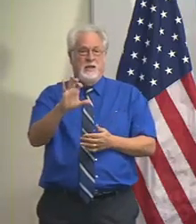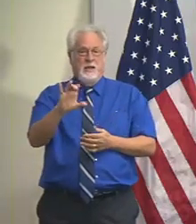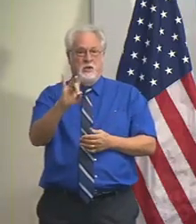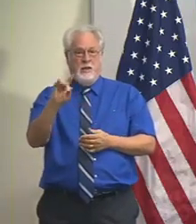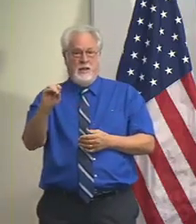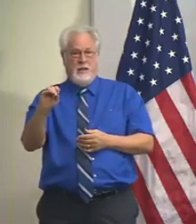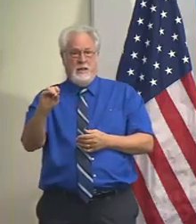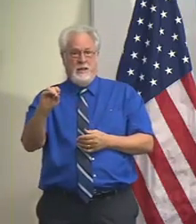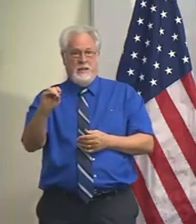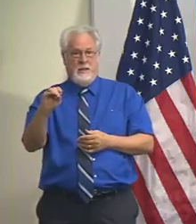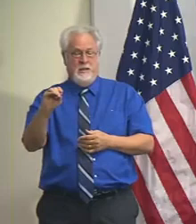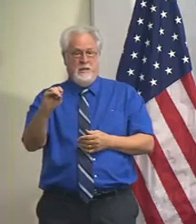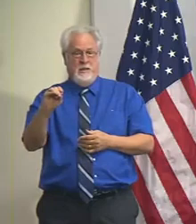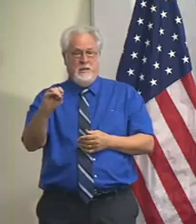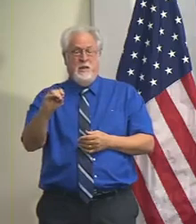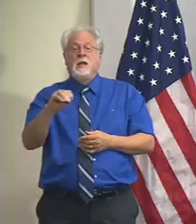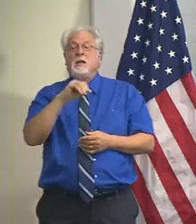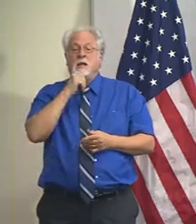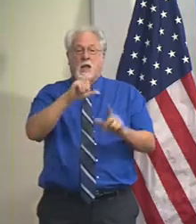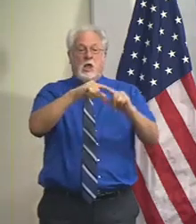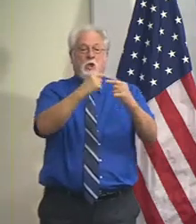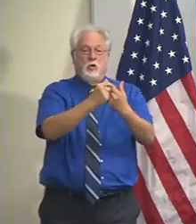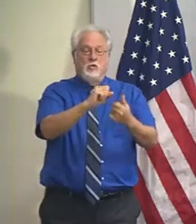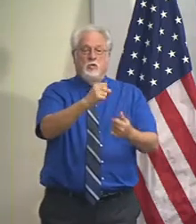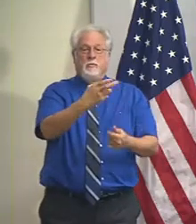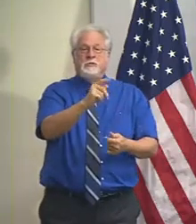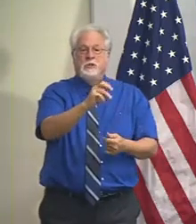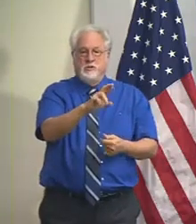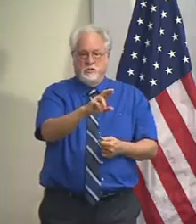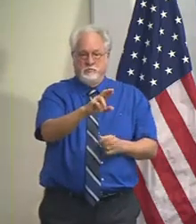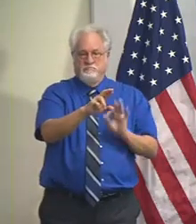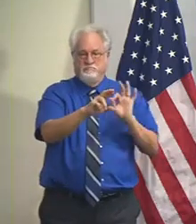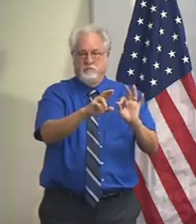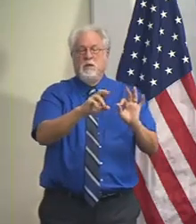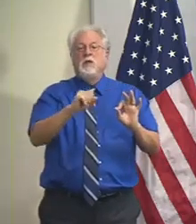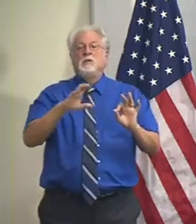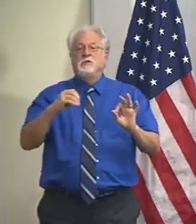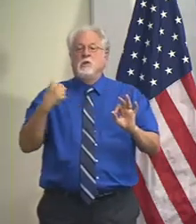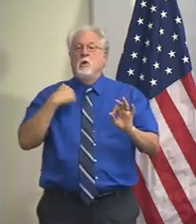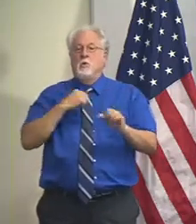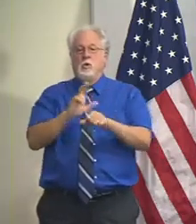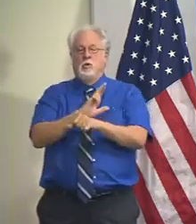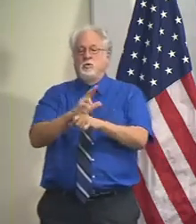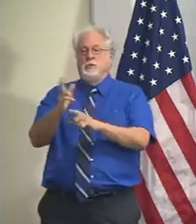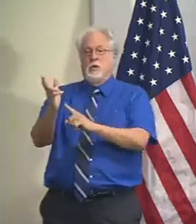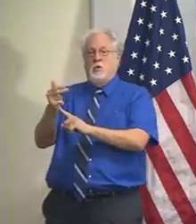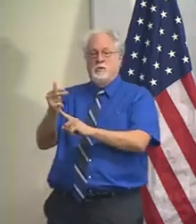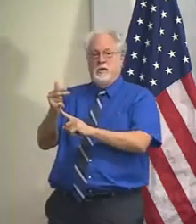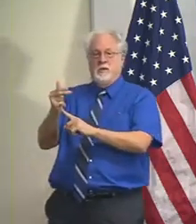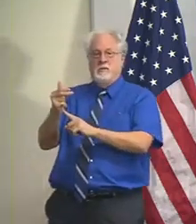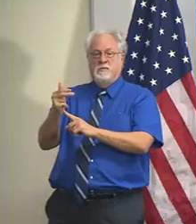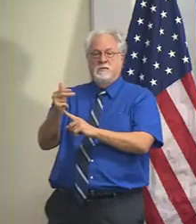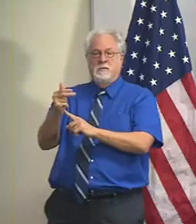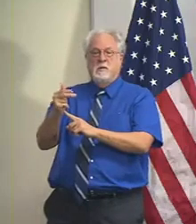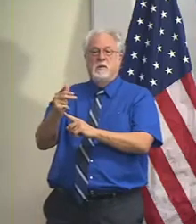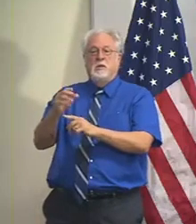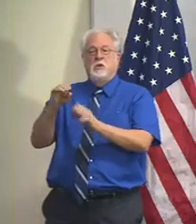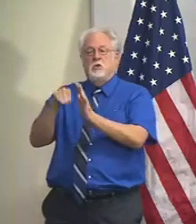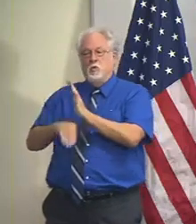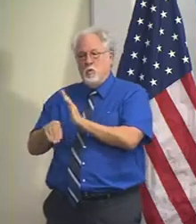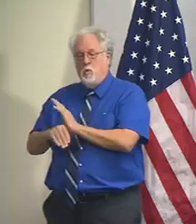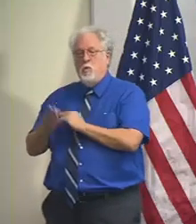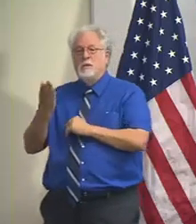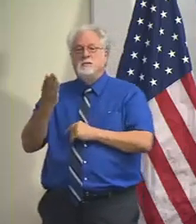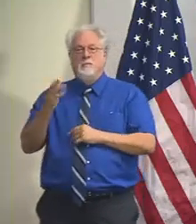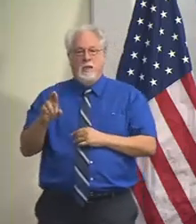10,980 were in the non-congregant shelters that we're talking about. So we're using hotels in New Orleans,